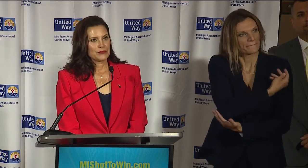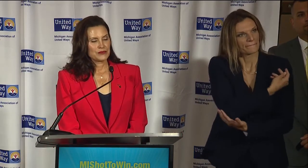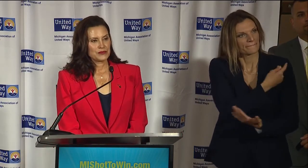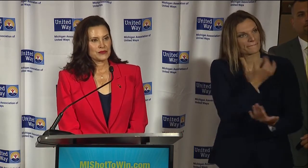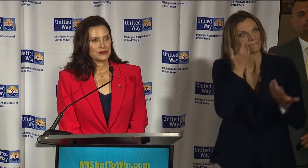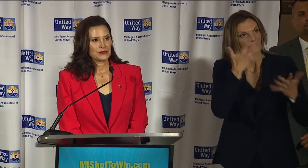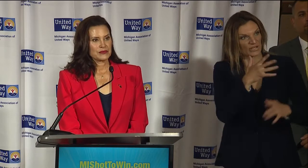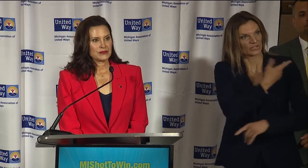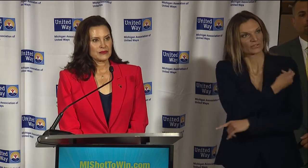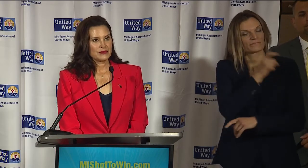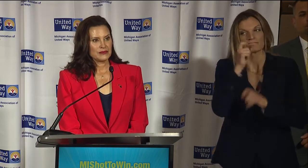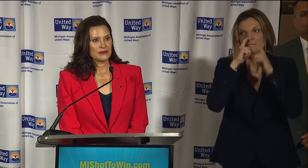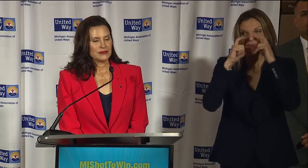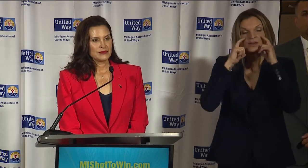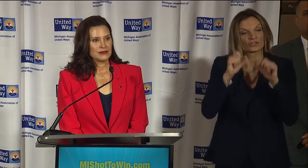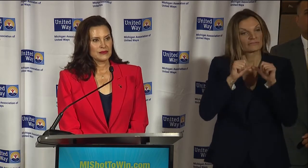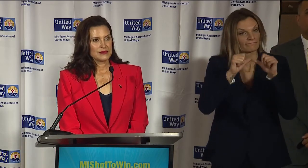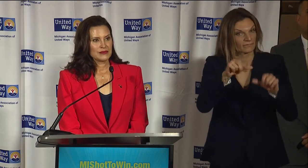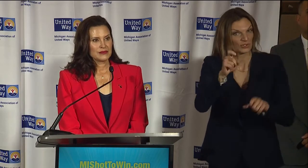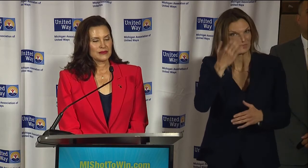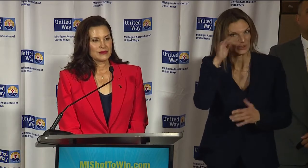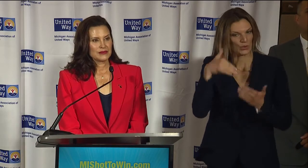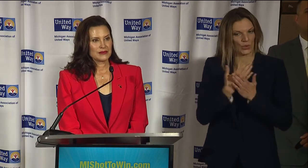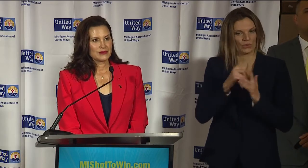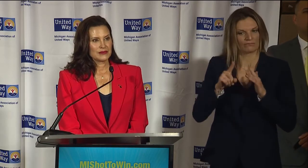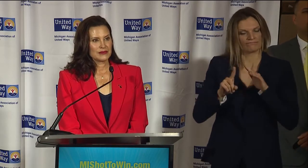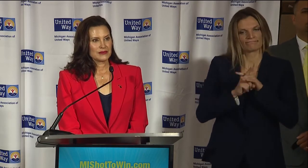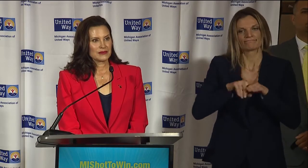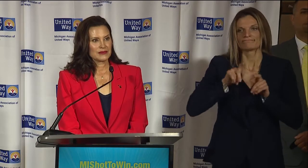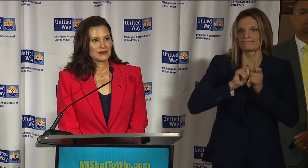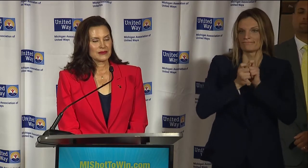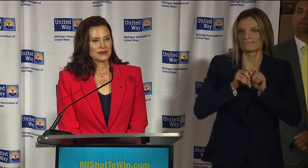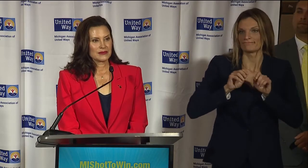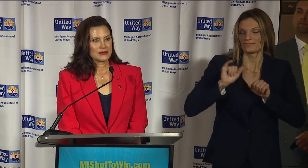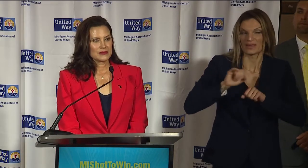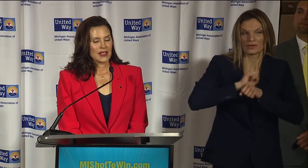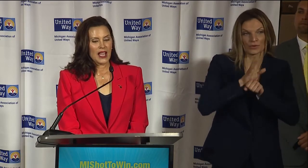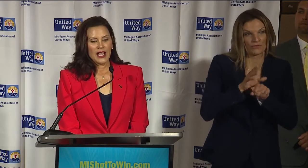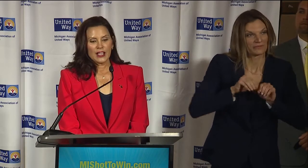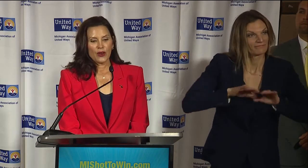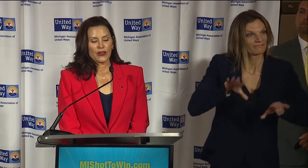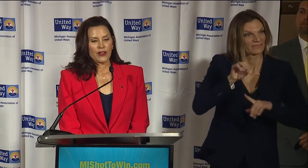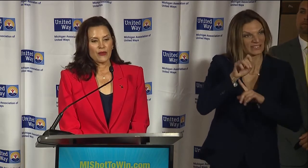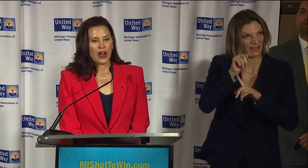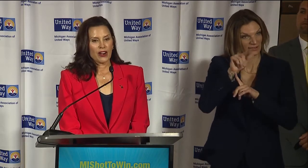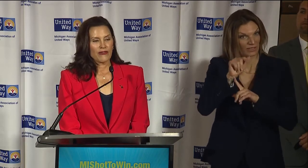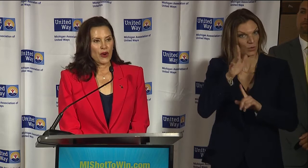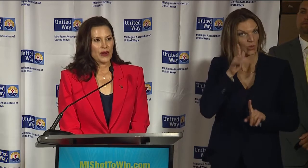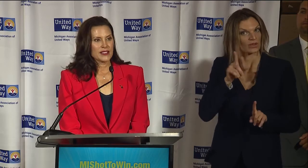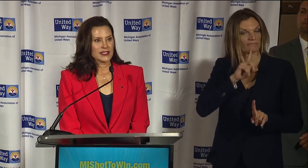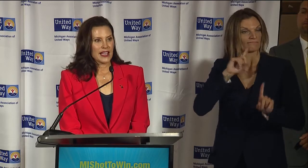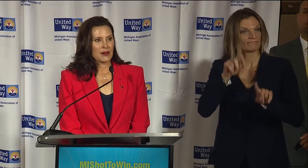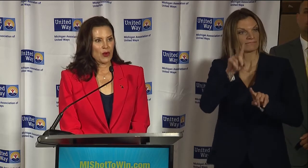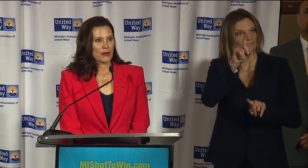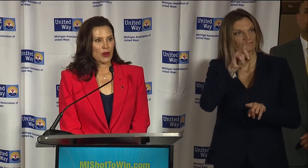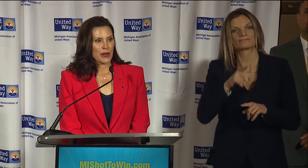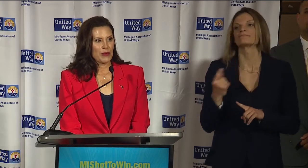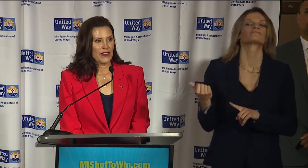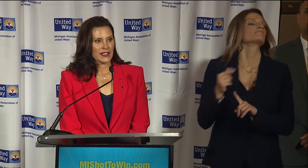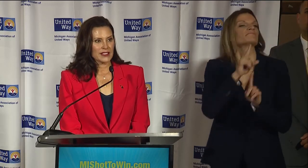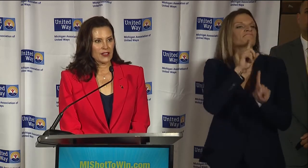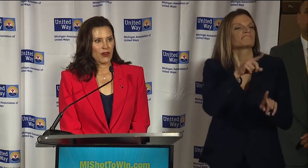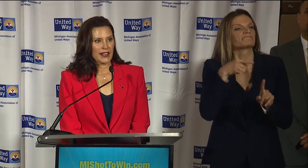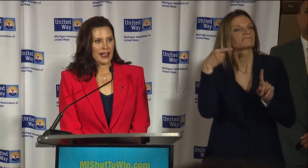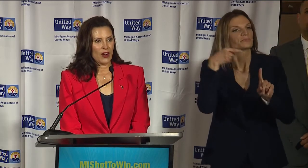deadliness of the Delta variant. Do you see any recommendations like this coming for Michigan in the future? You know, our focus is getting more and more